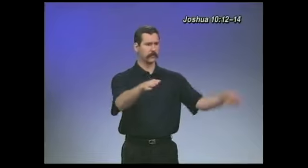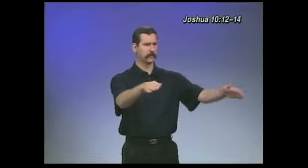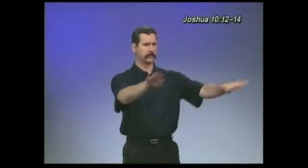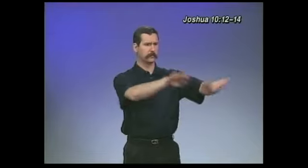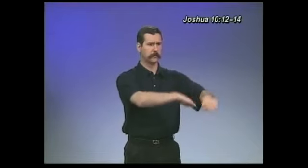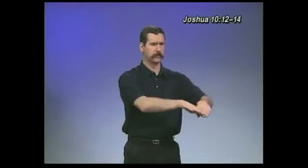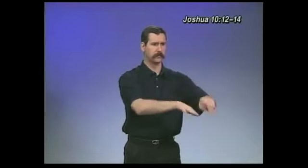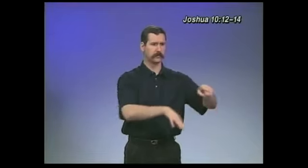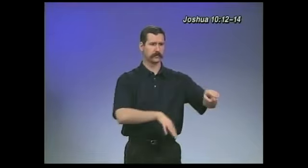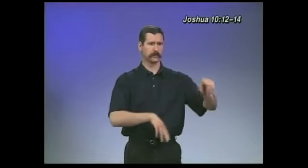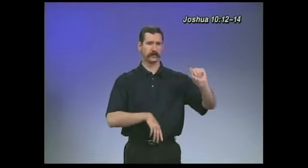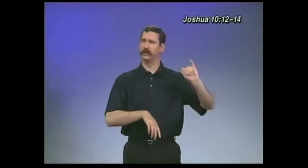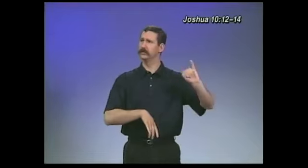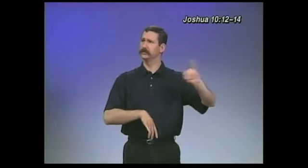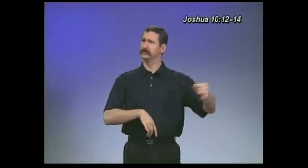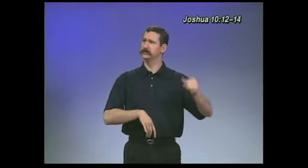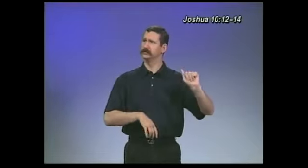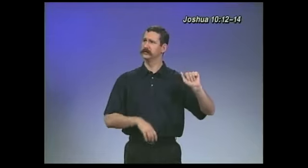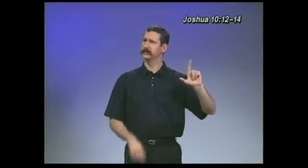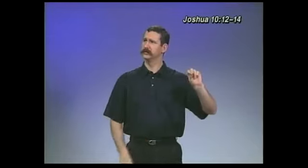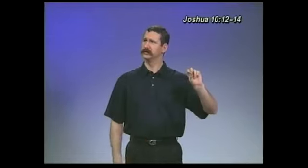to the town of Gibeon in the valley,